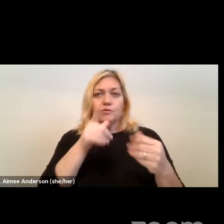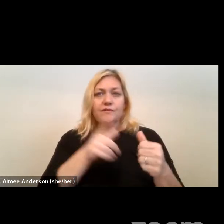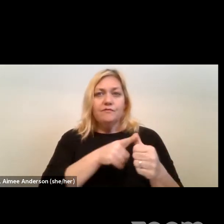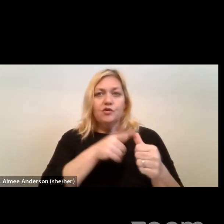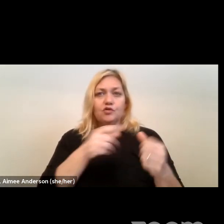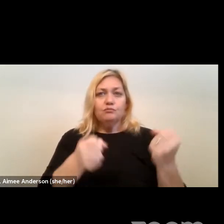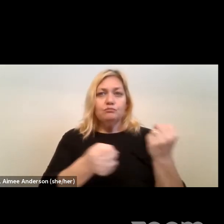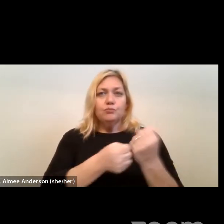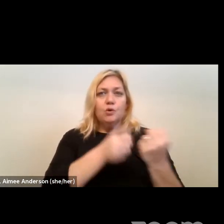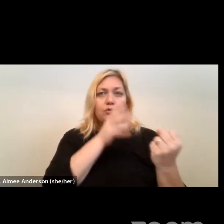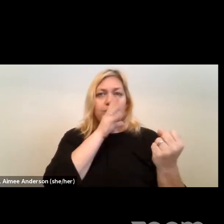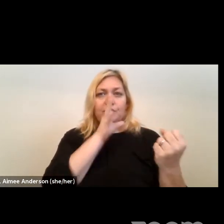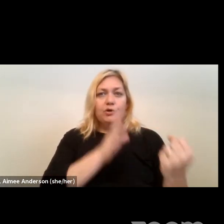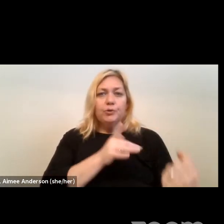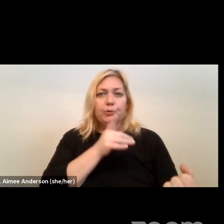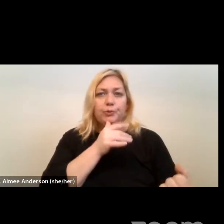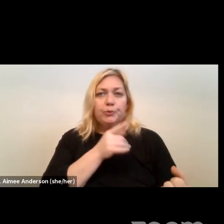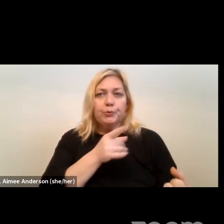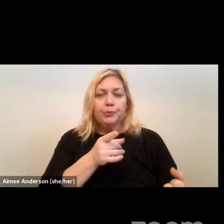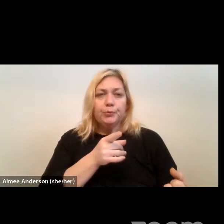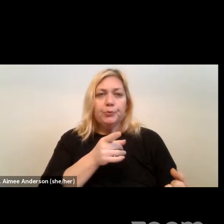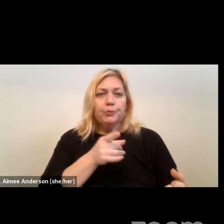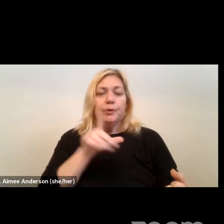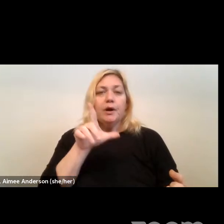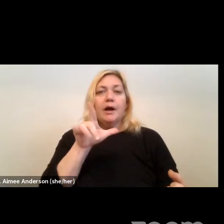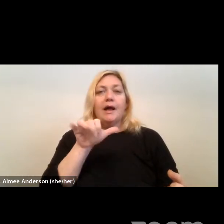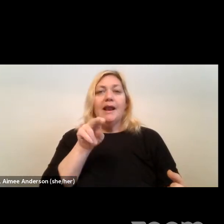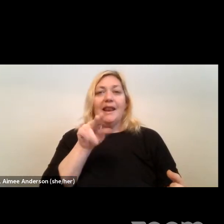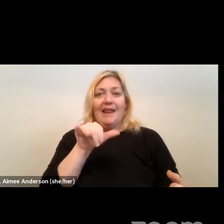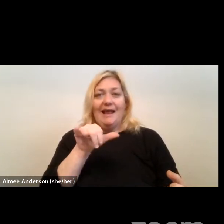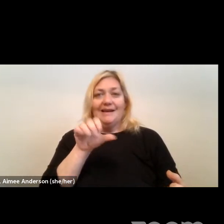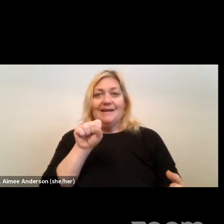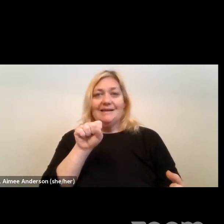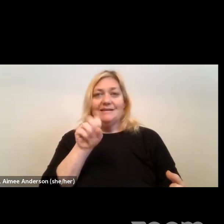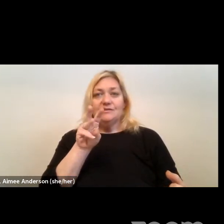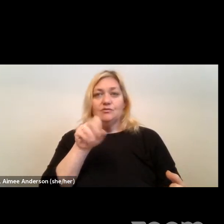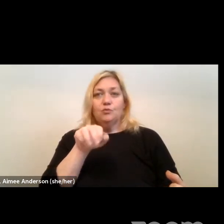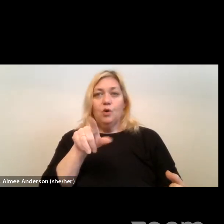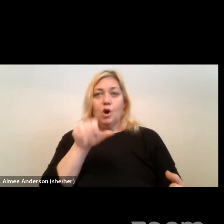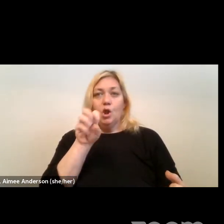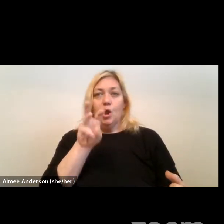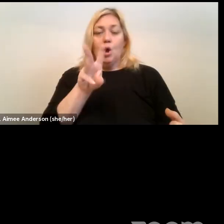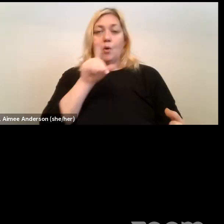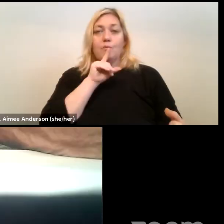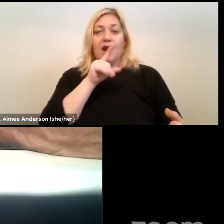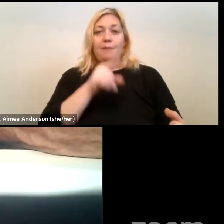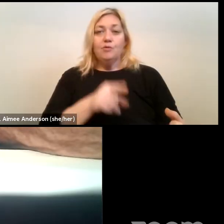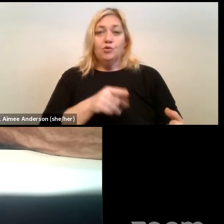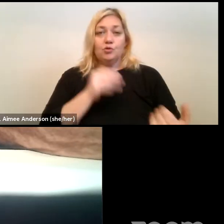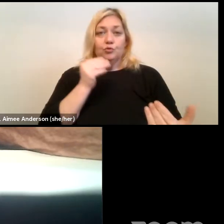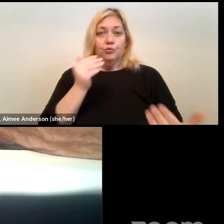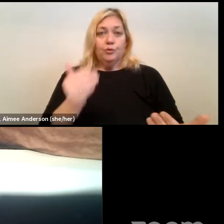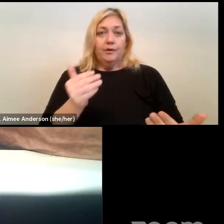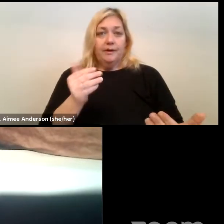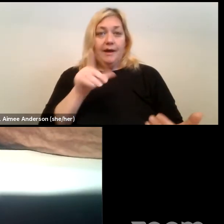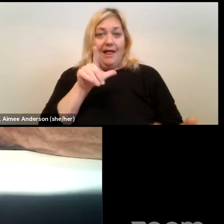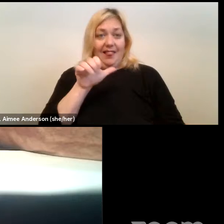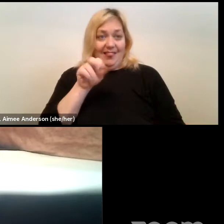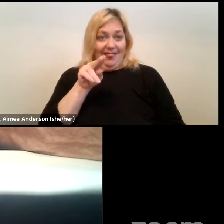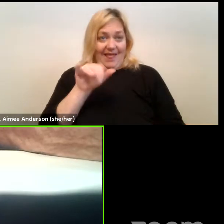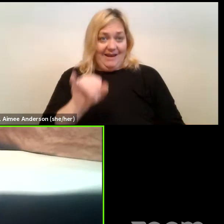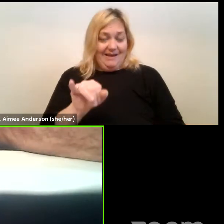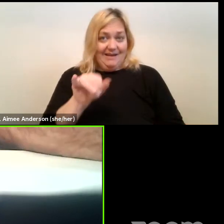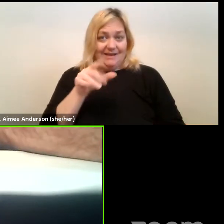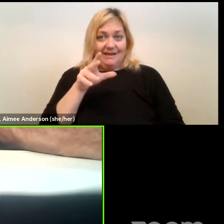speaker. That we have Lanny Swerdlow. And Lanny, I'm asking to unmute you. There we go. Lanny?